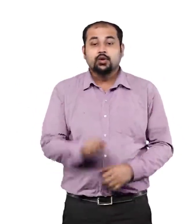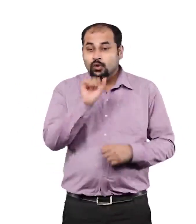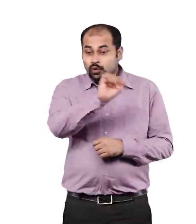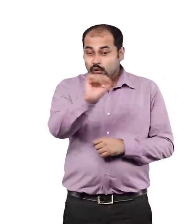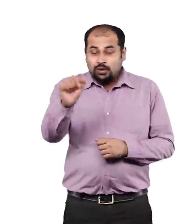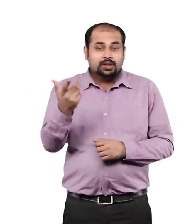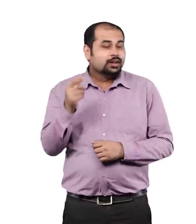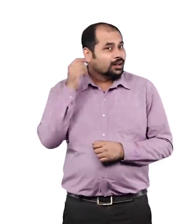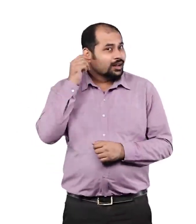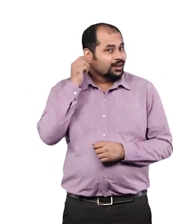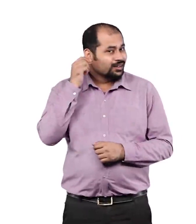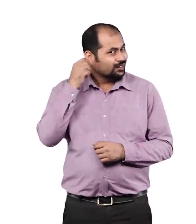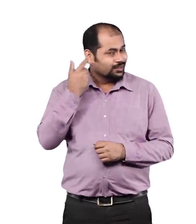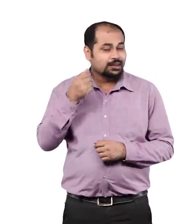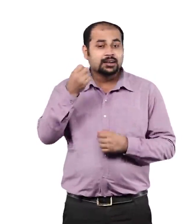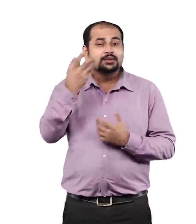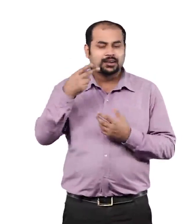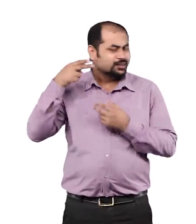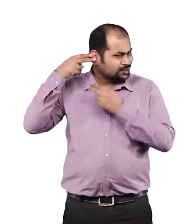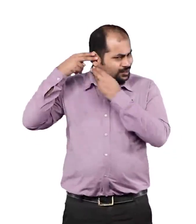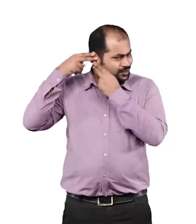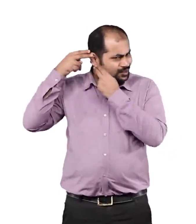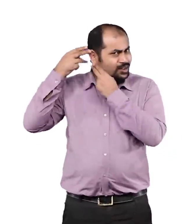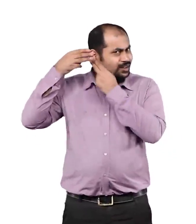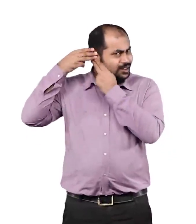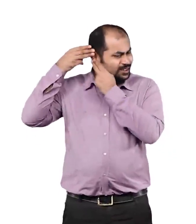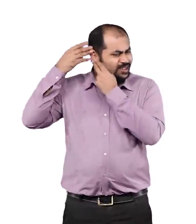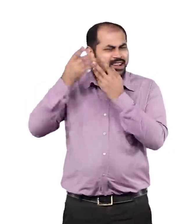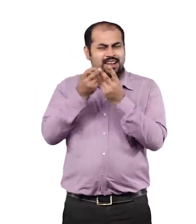Your ear is dash fingers long.